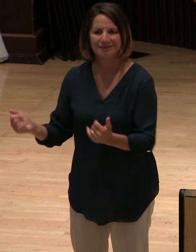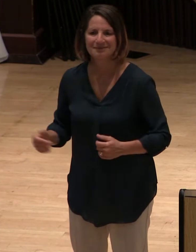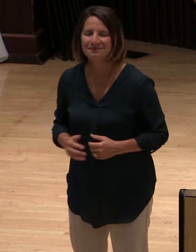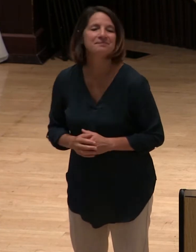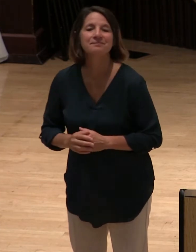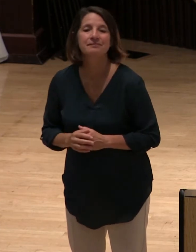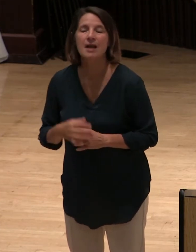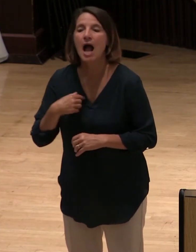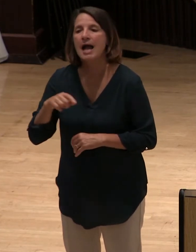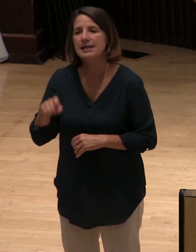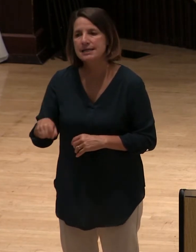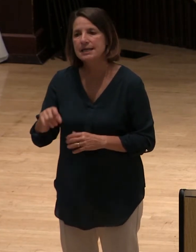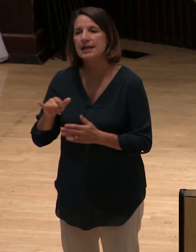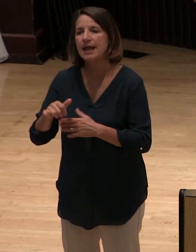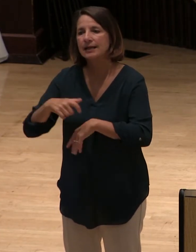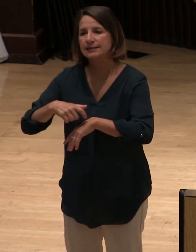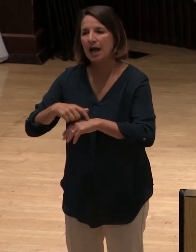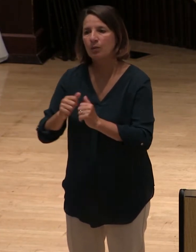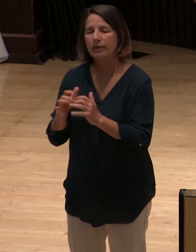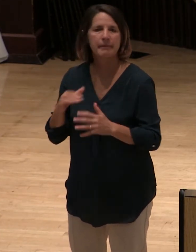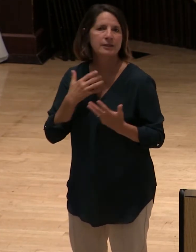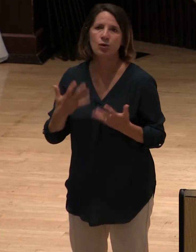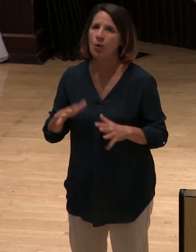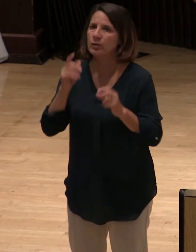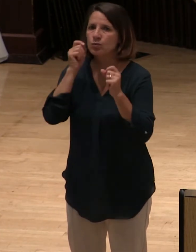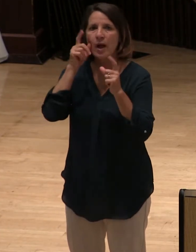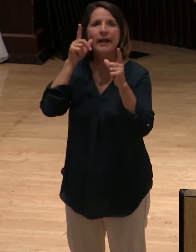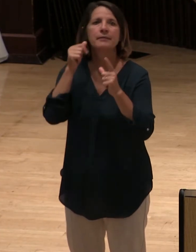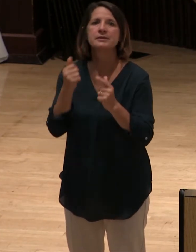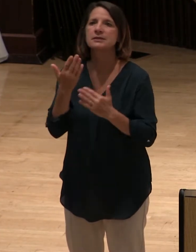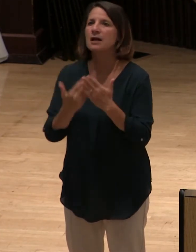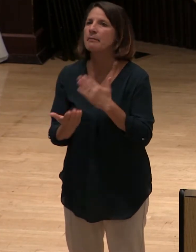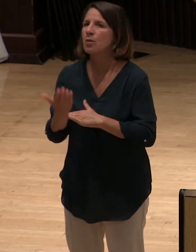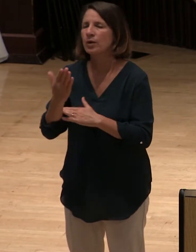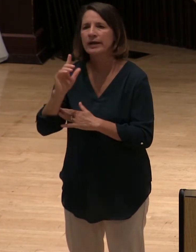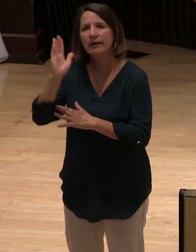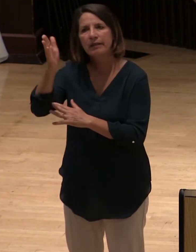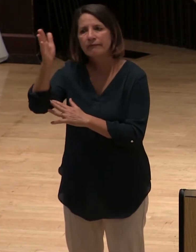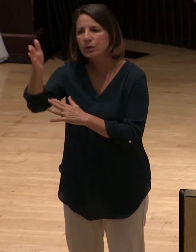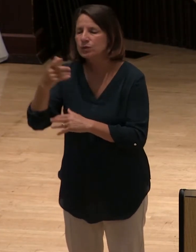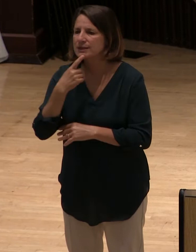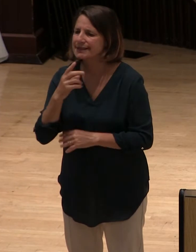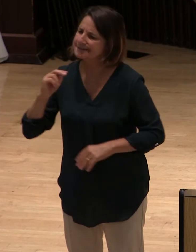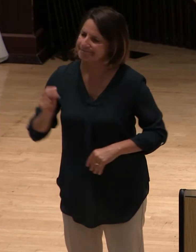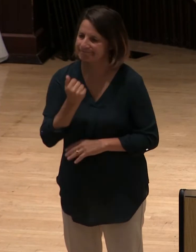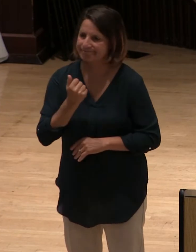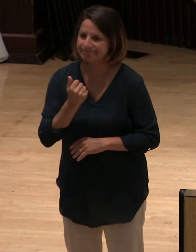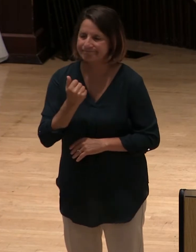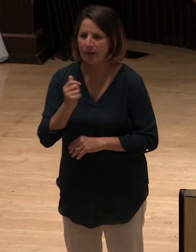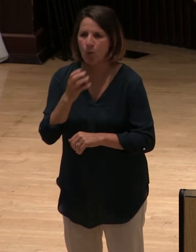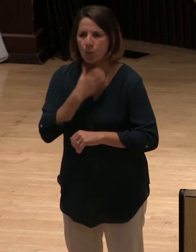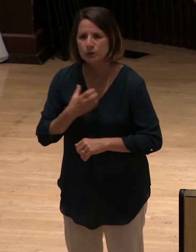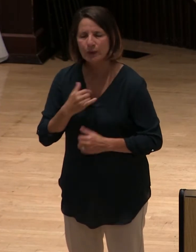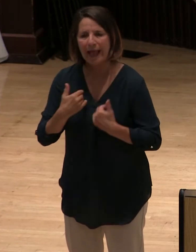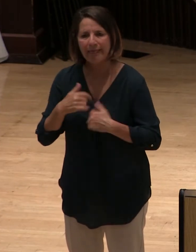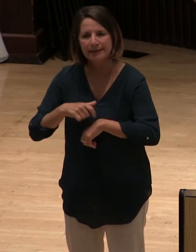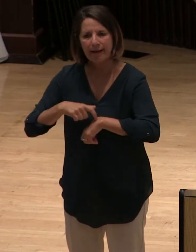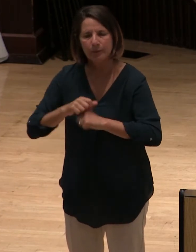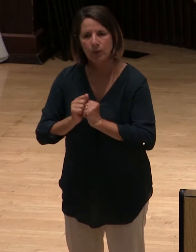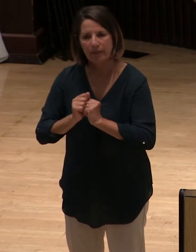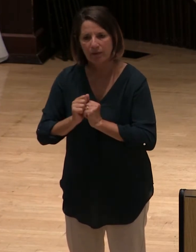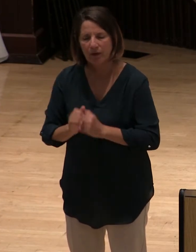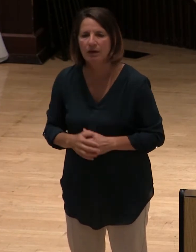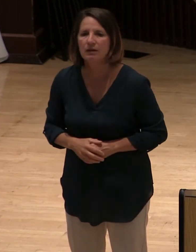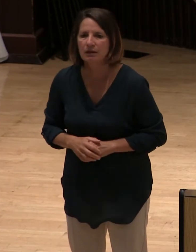I need that time with him, and I don't want to wake up some morning in the future and say, "Darn, I wish we'd had that time together."